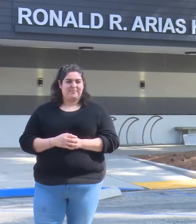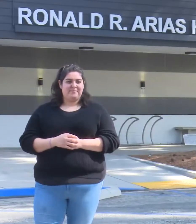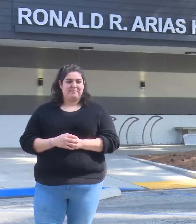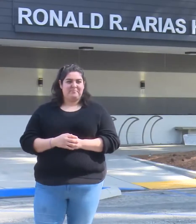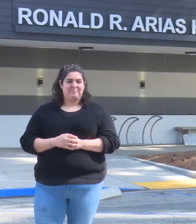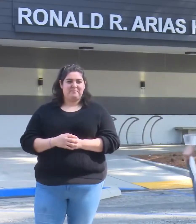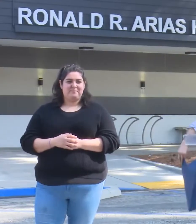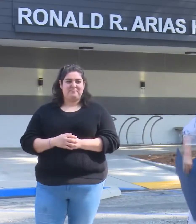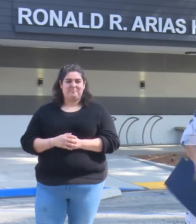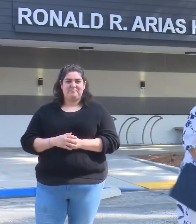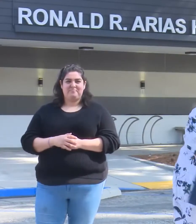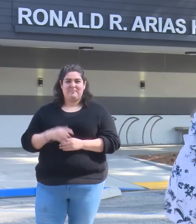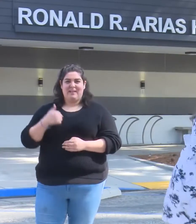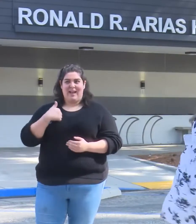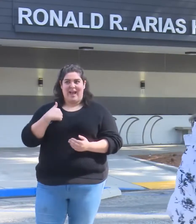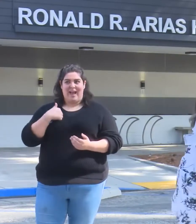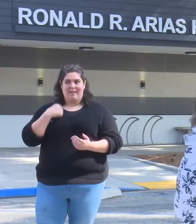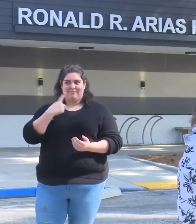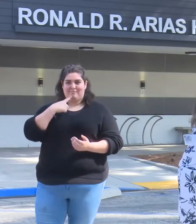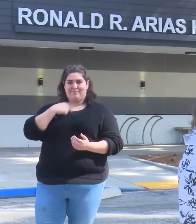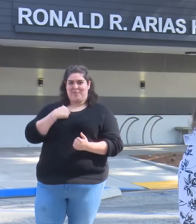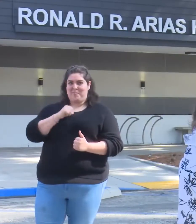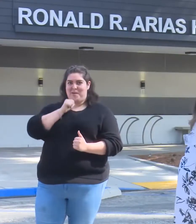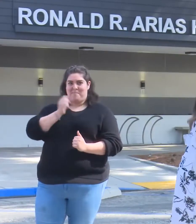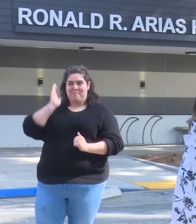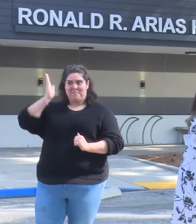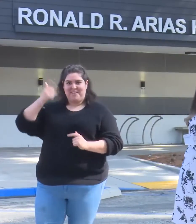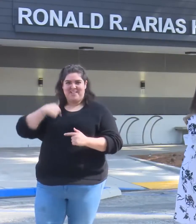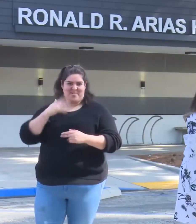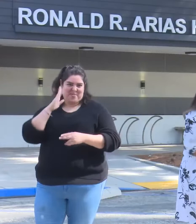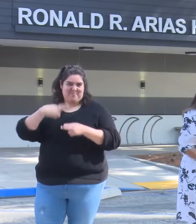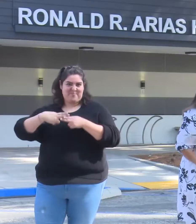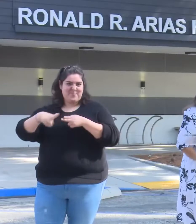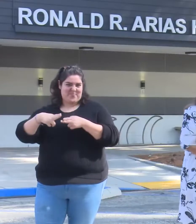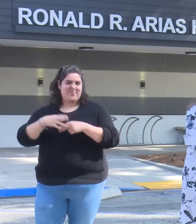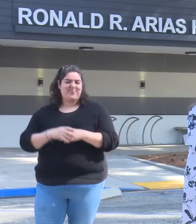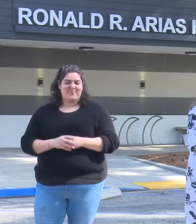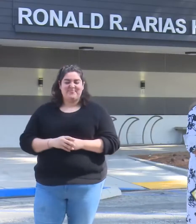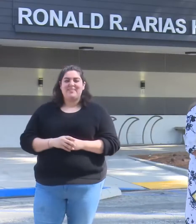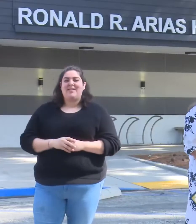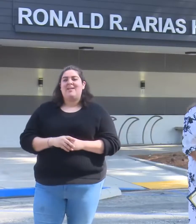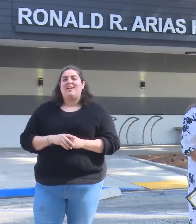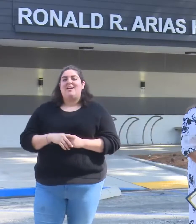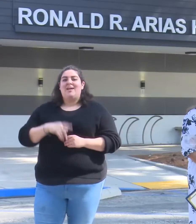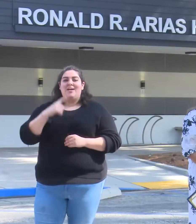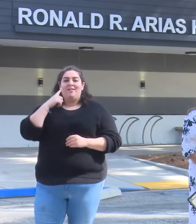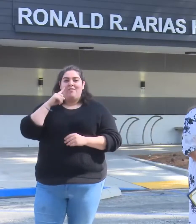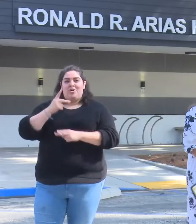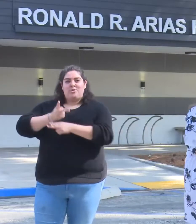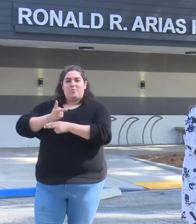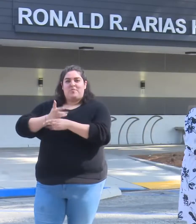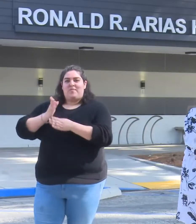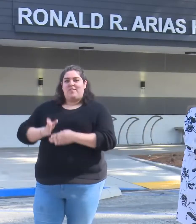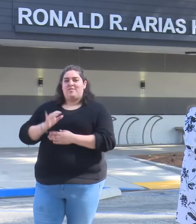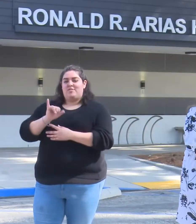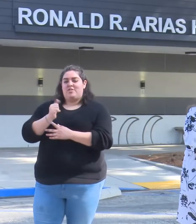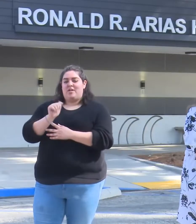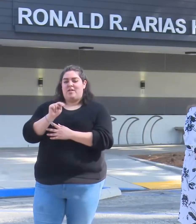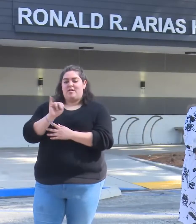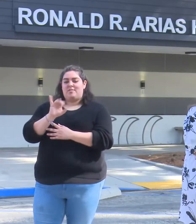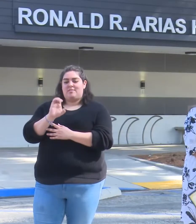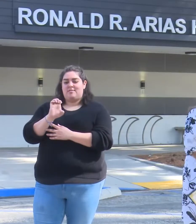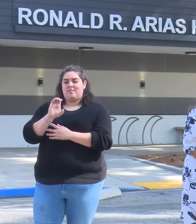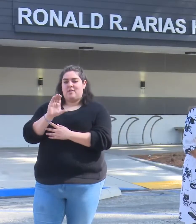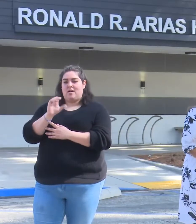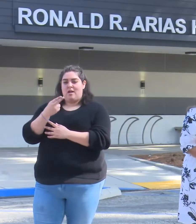Well, I was told we weren't speaking, but I'm just going to make it really quick. On behalf of Supervisor Janice Hahn,